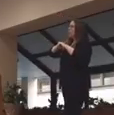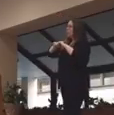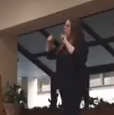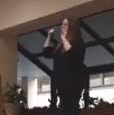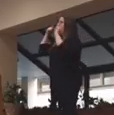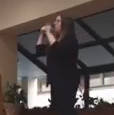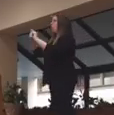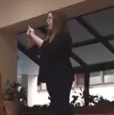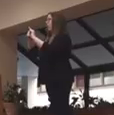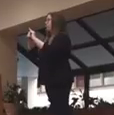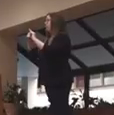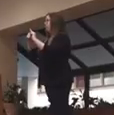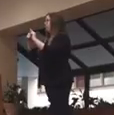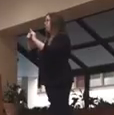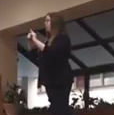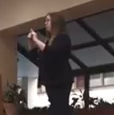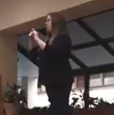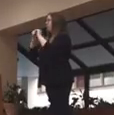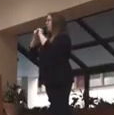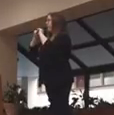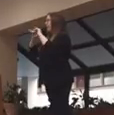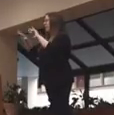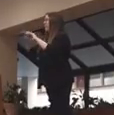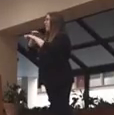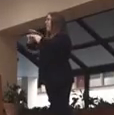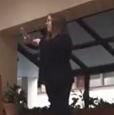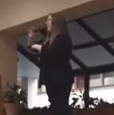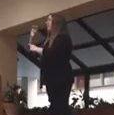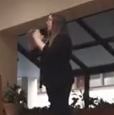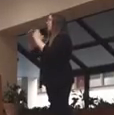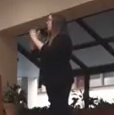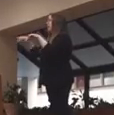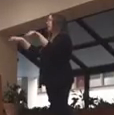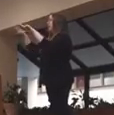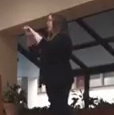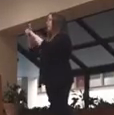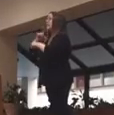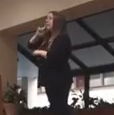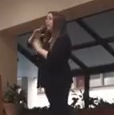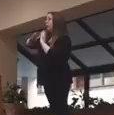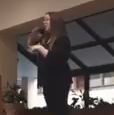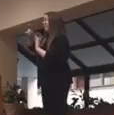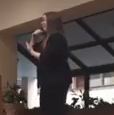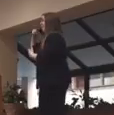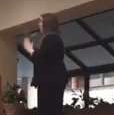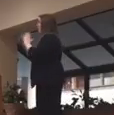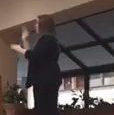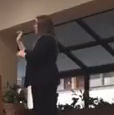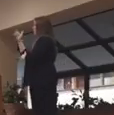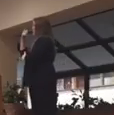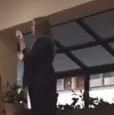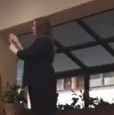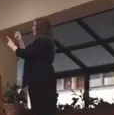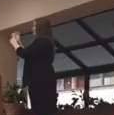Yes, it will affect us, but our main end goal is to affect the communities that we